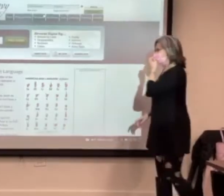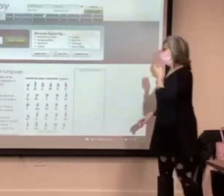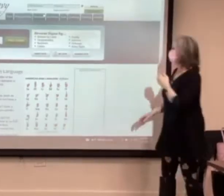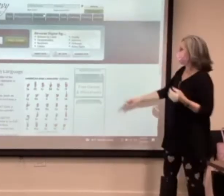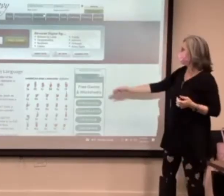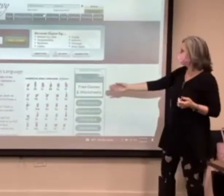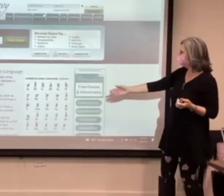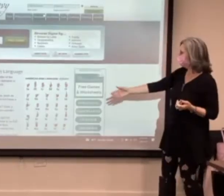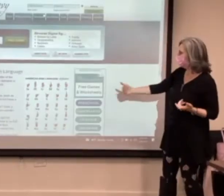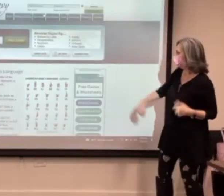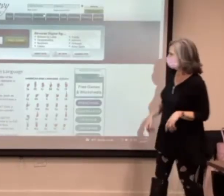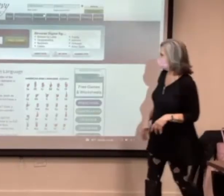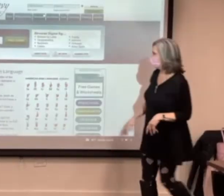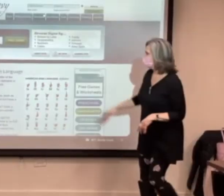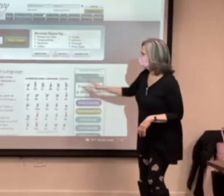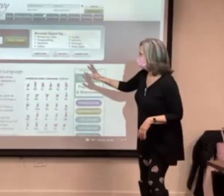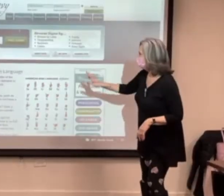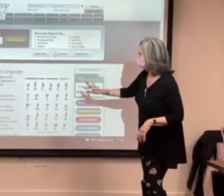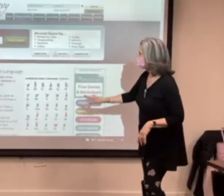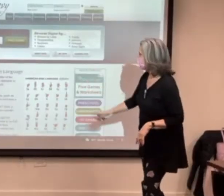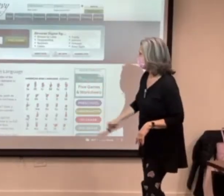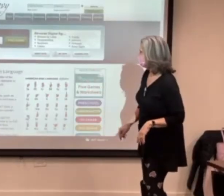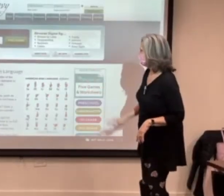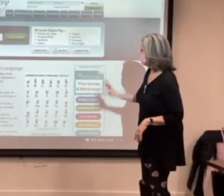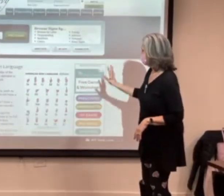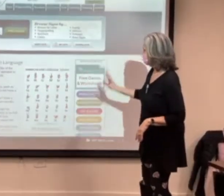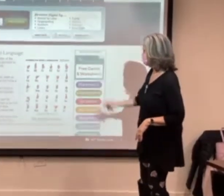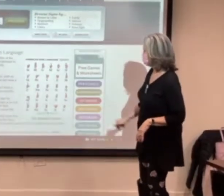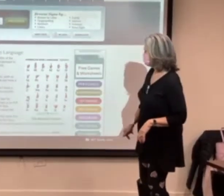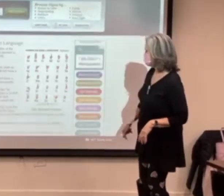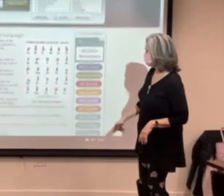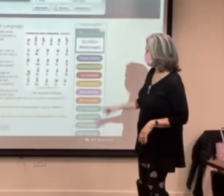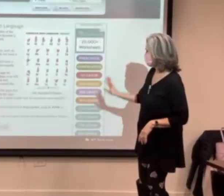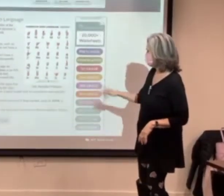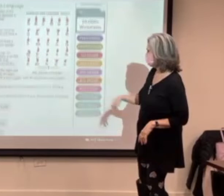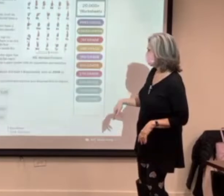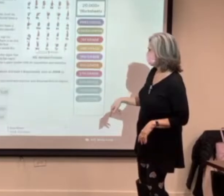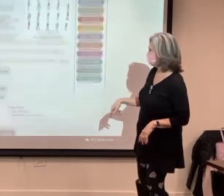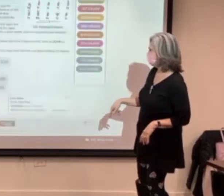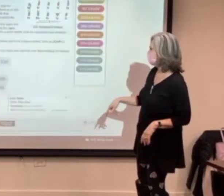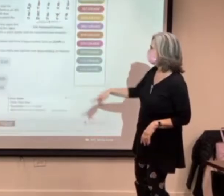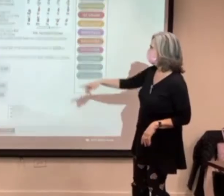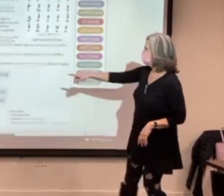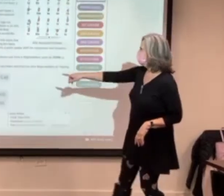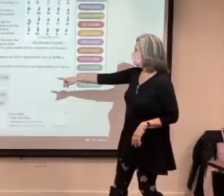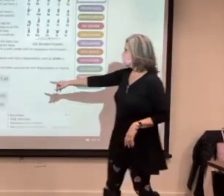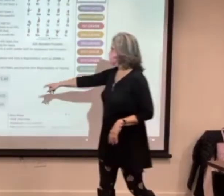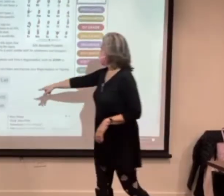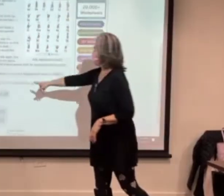And then, I don't know if there's a video of it. Maybe we can scroll down and see if we can hit the ABCs. Say